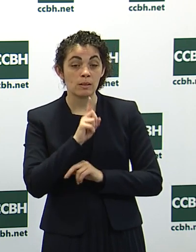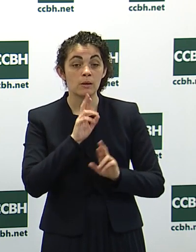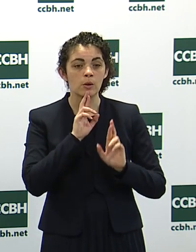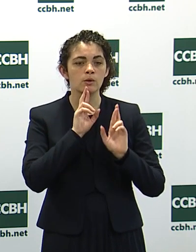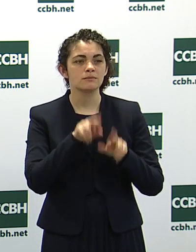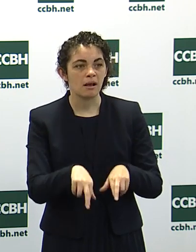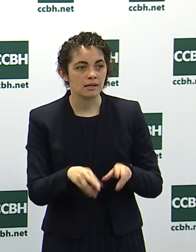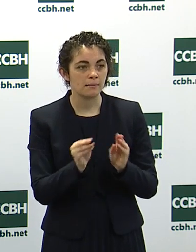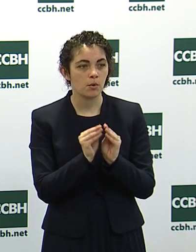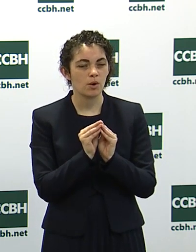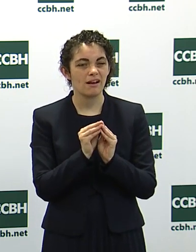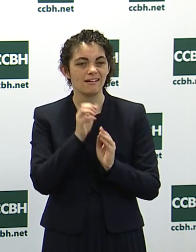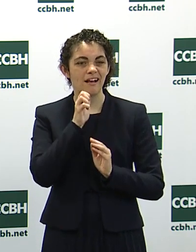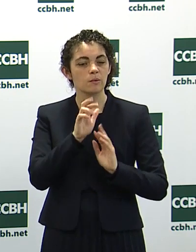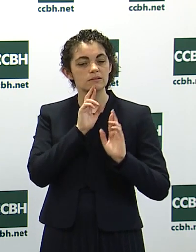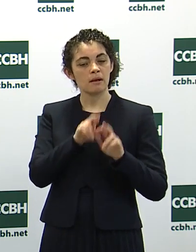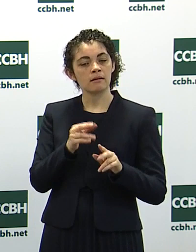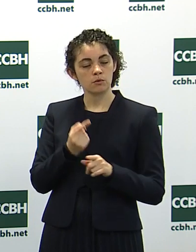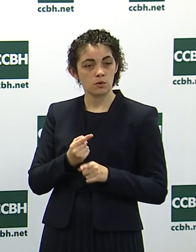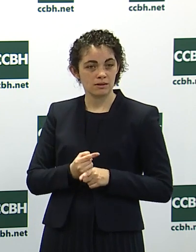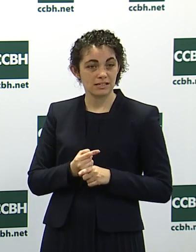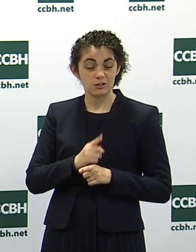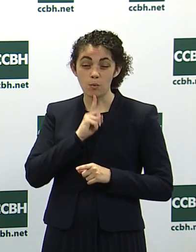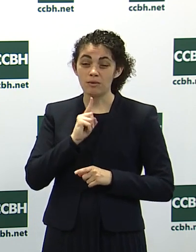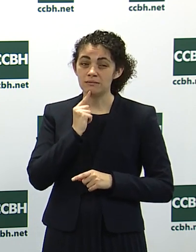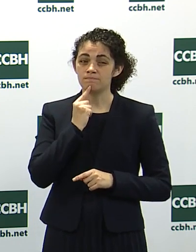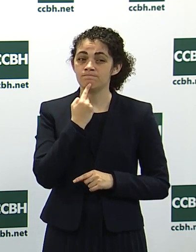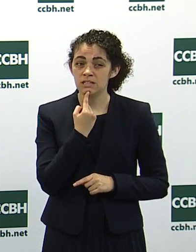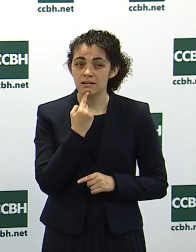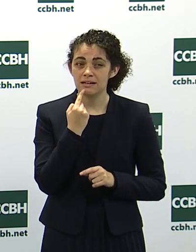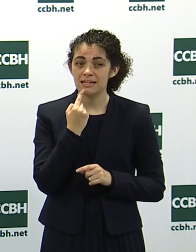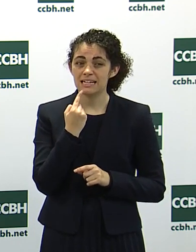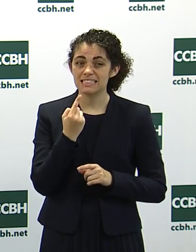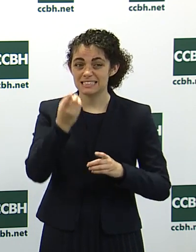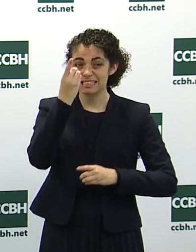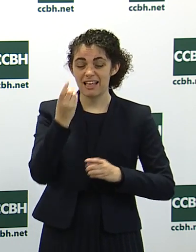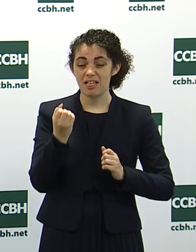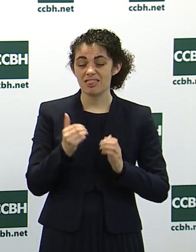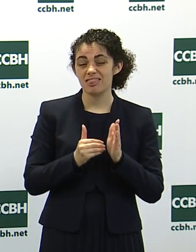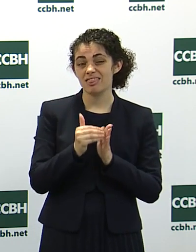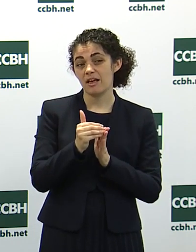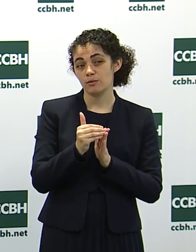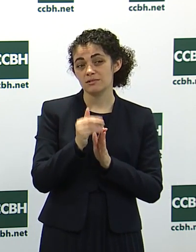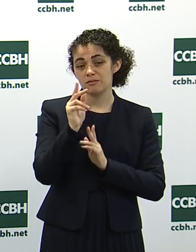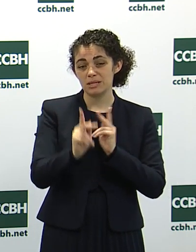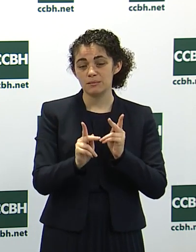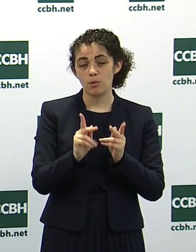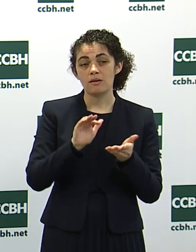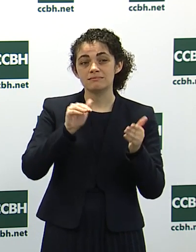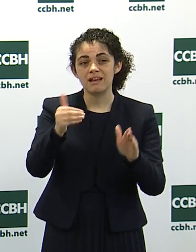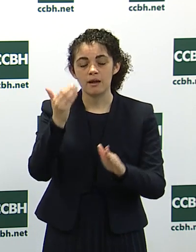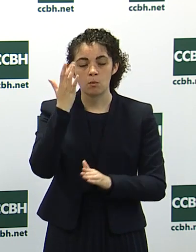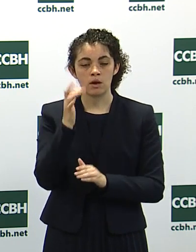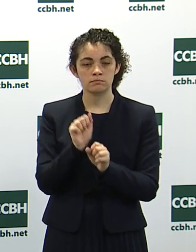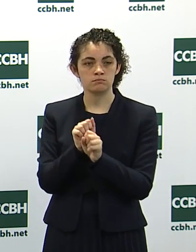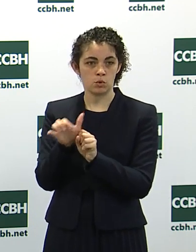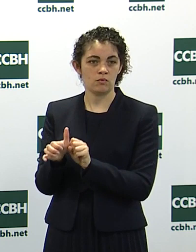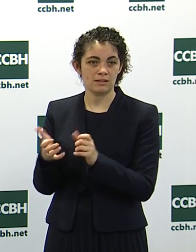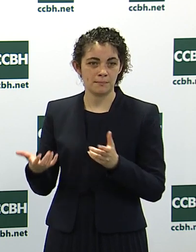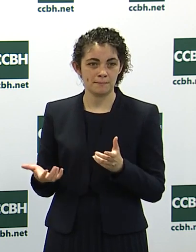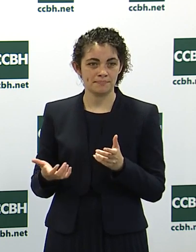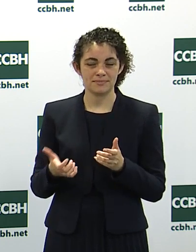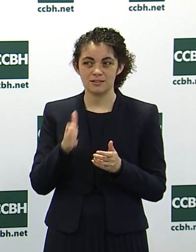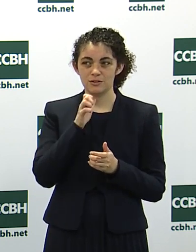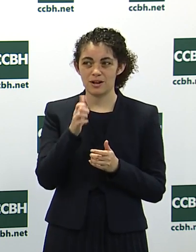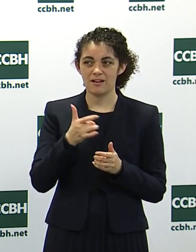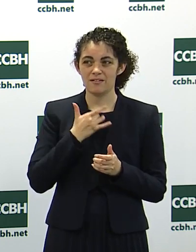overreacting and not underreacting. It's a serious disease. Thousands of people in our country have died of COVID-19. I don't